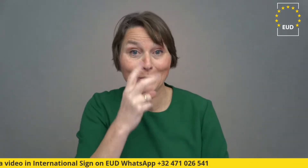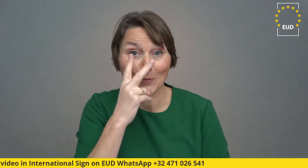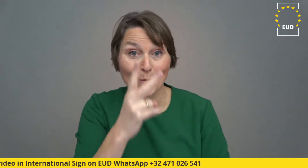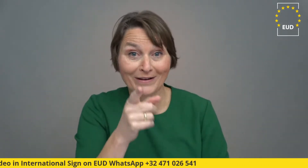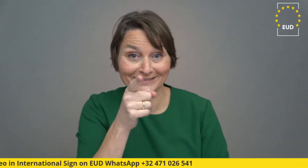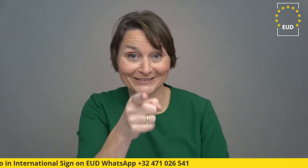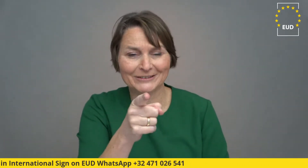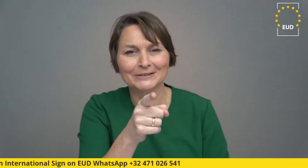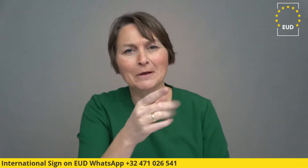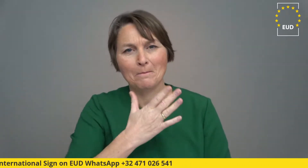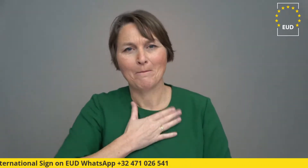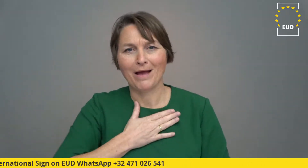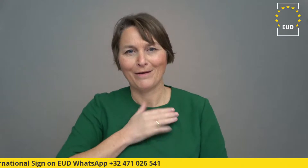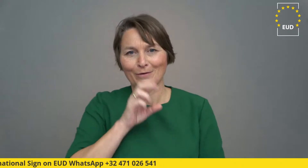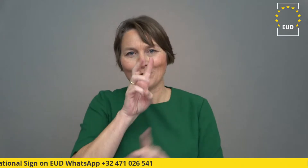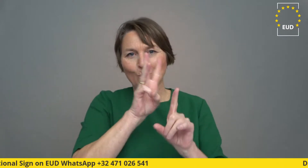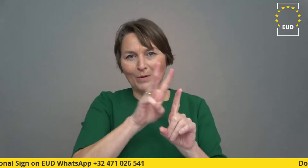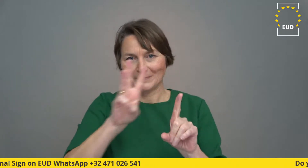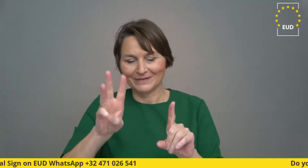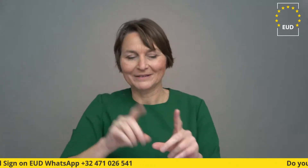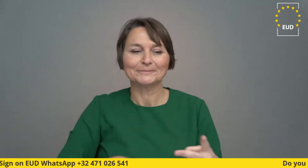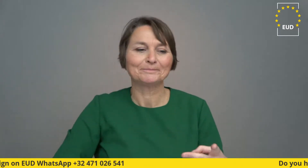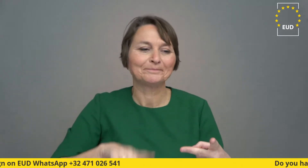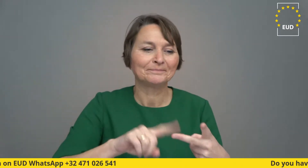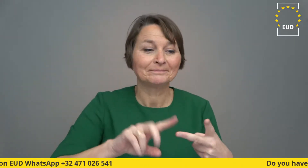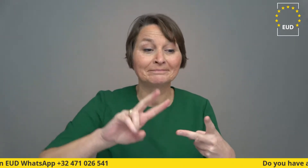at Seminar 2019.